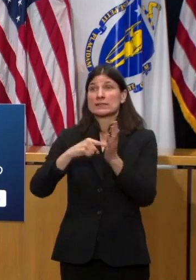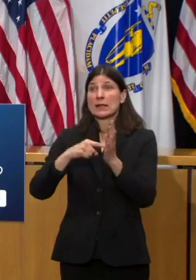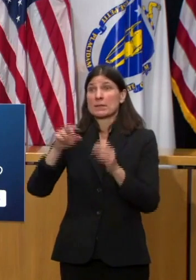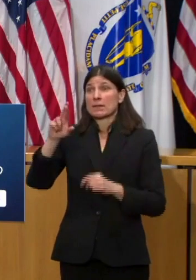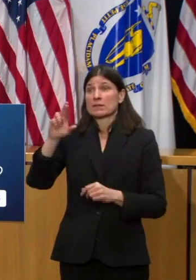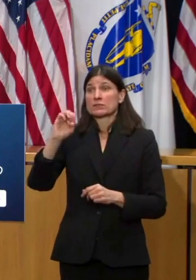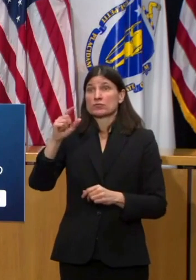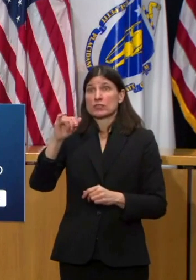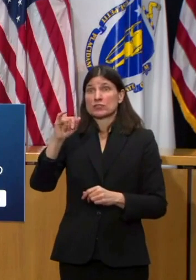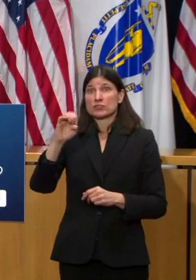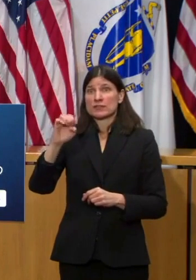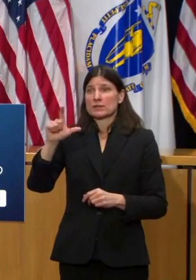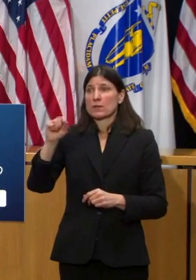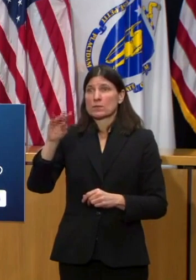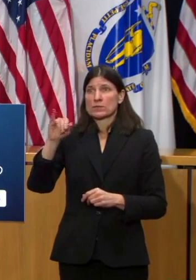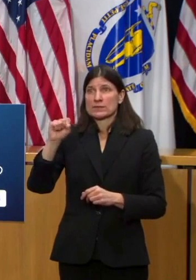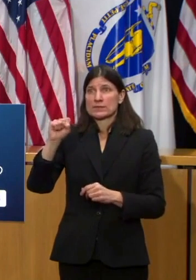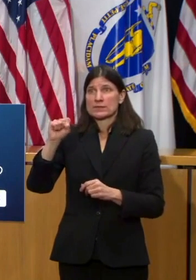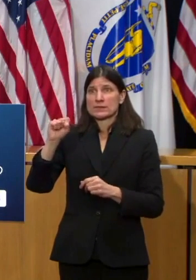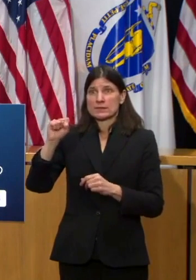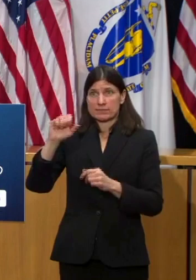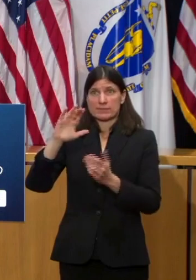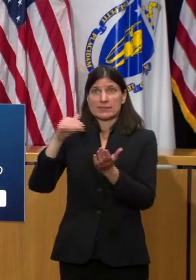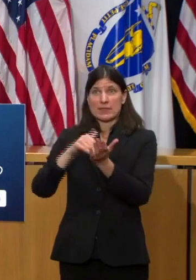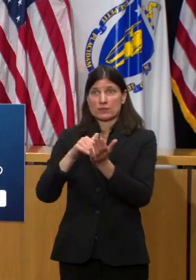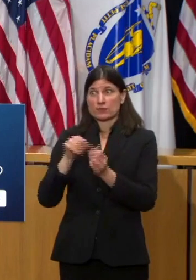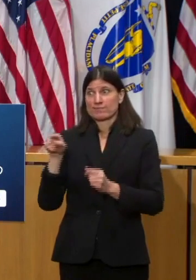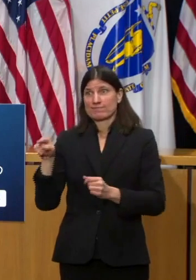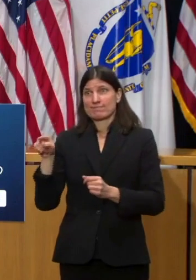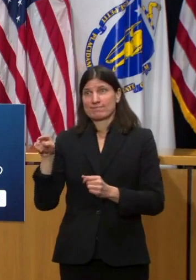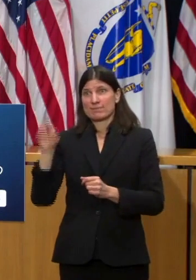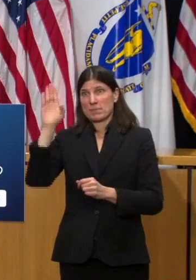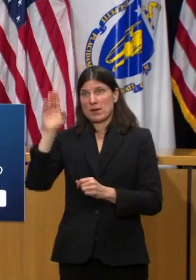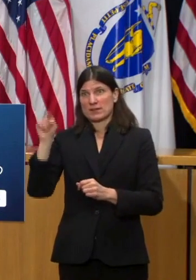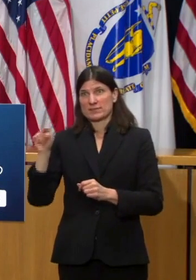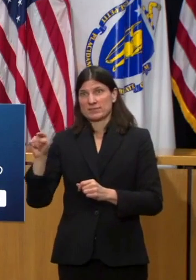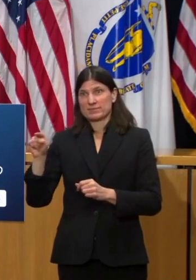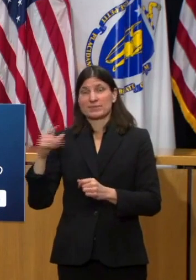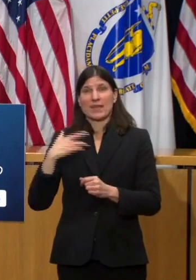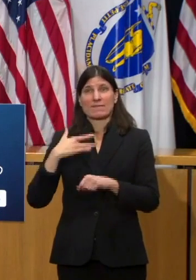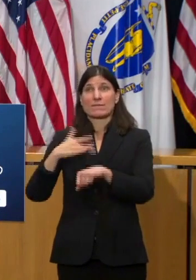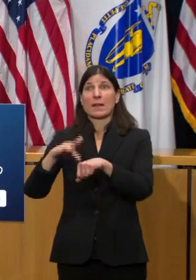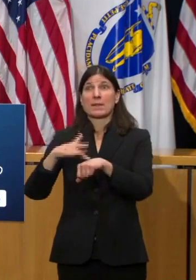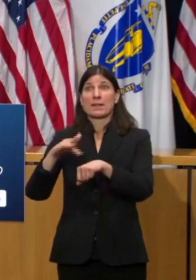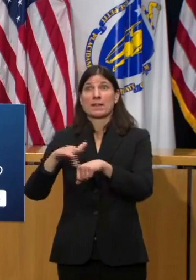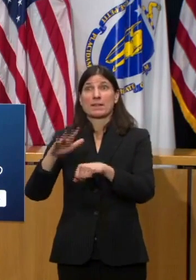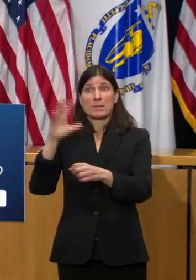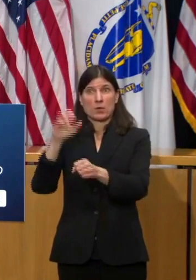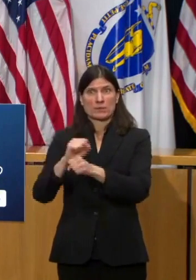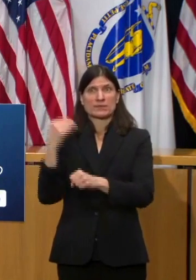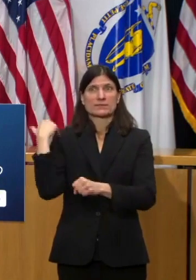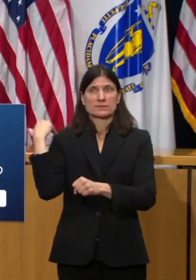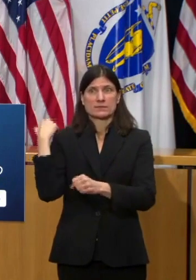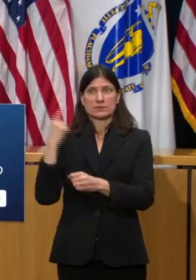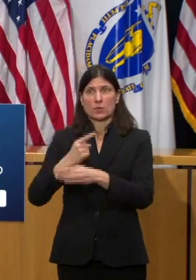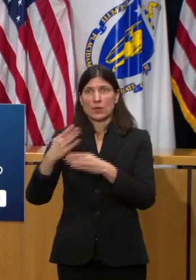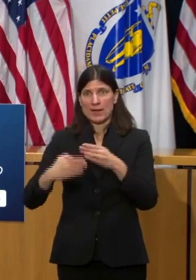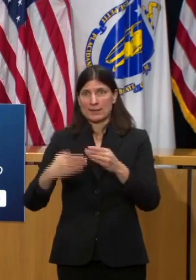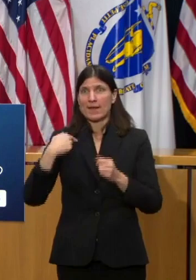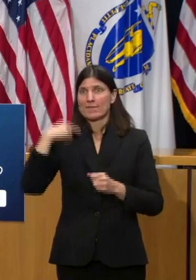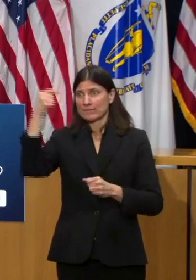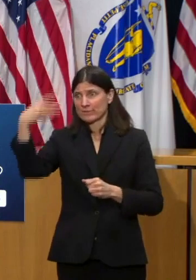to try and get folks there. And we've even set up, the city of Boston has set up days or times that are